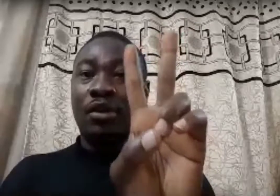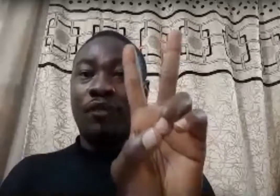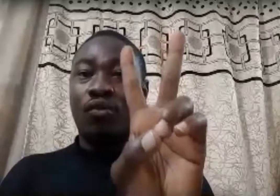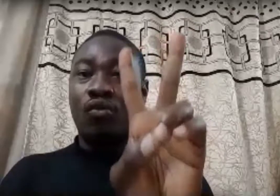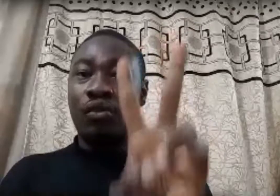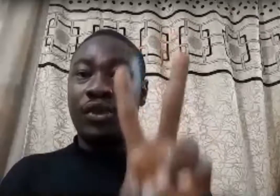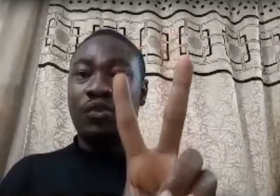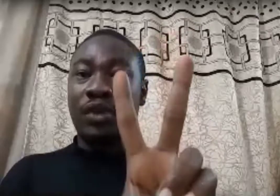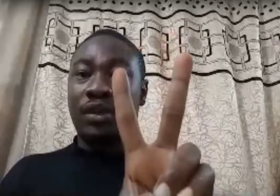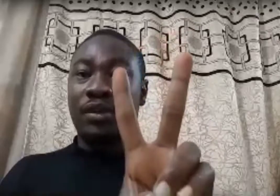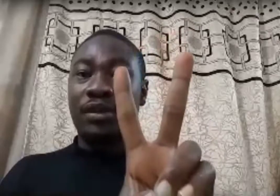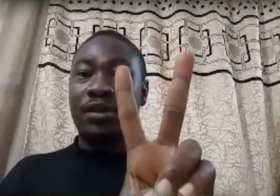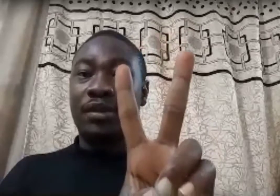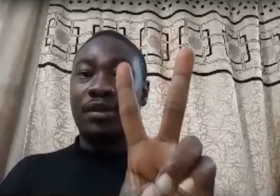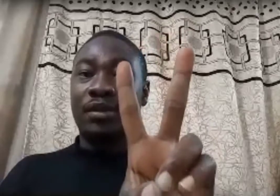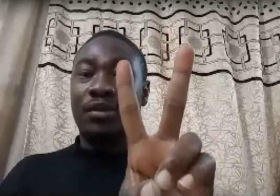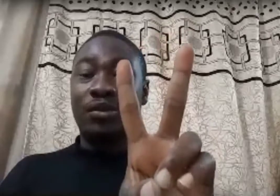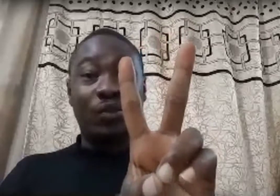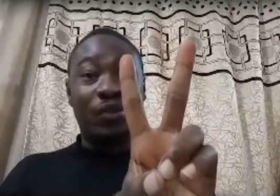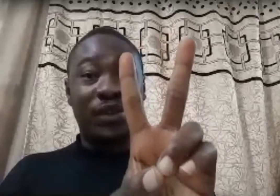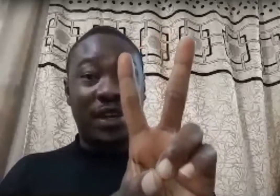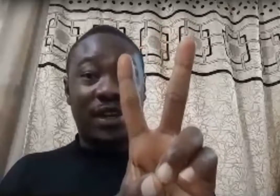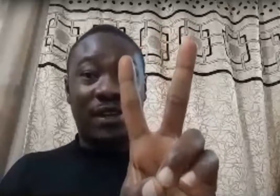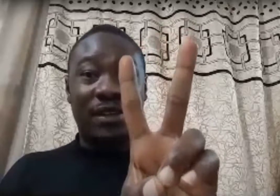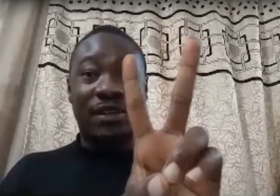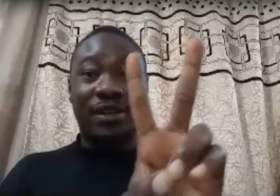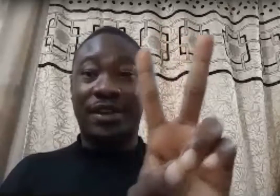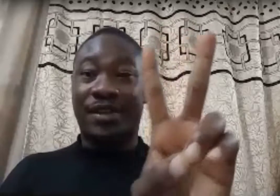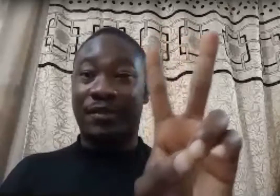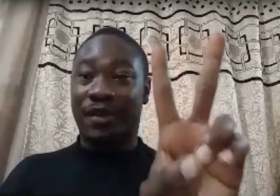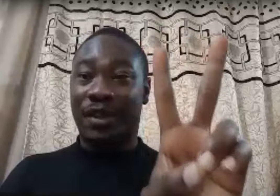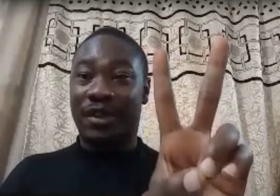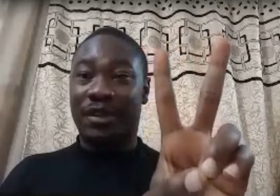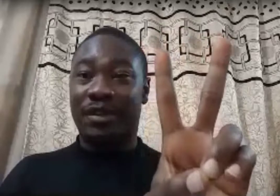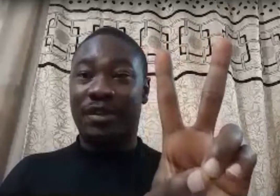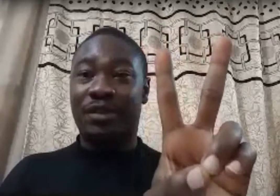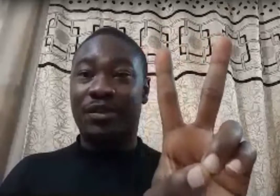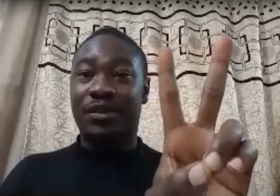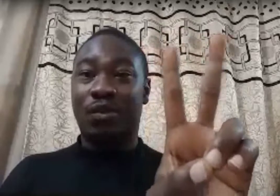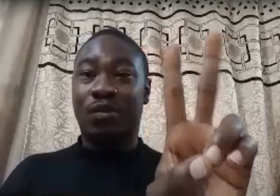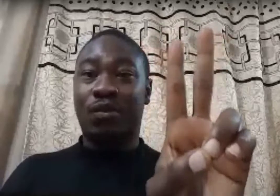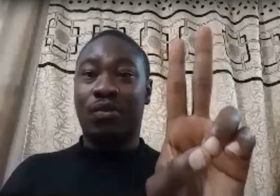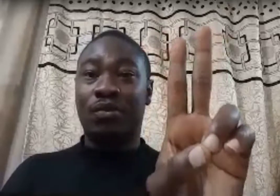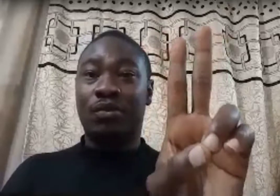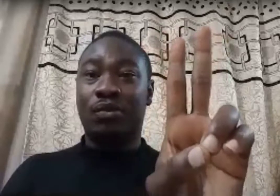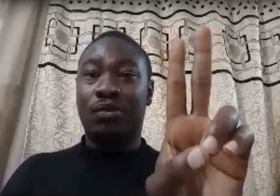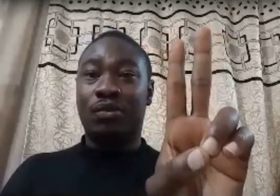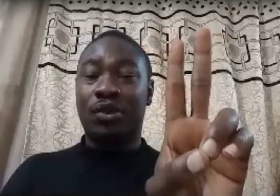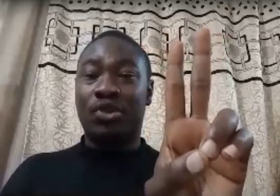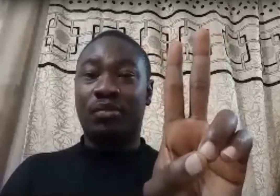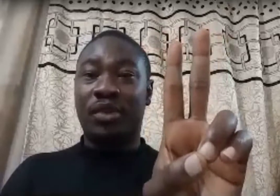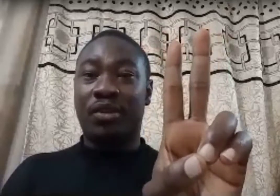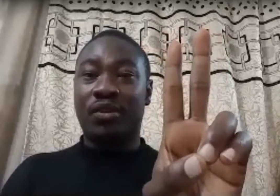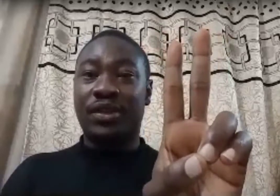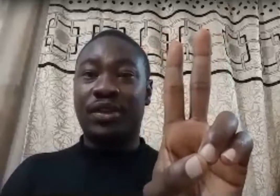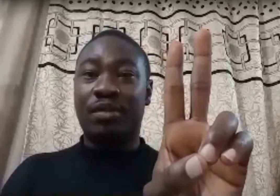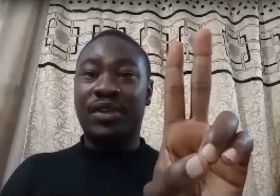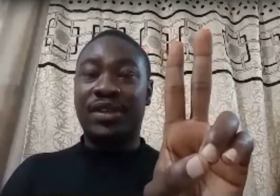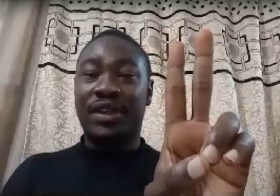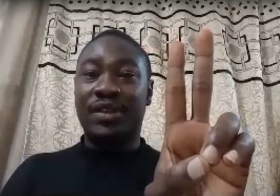way, you know you're signing letter V. So it should be a considerable distance, not too far from each